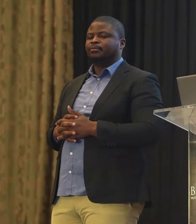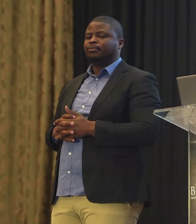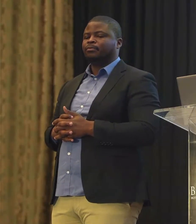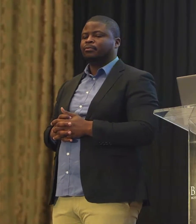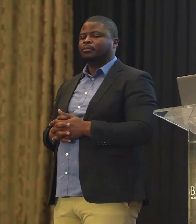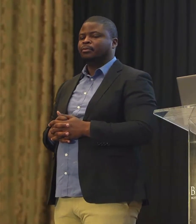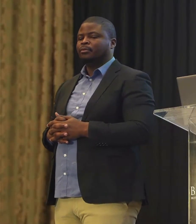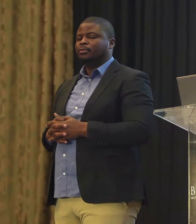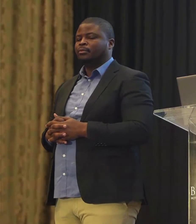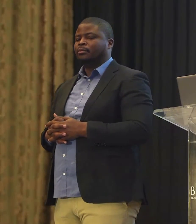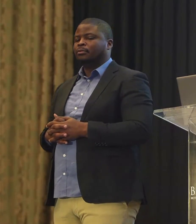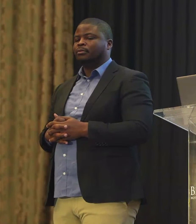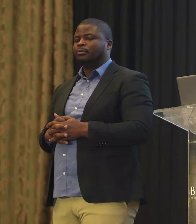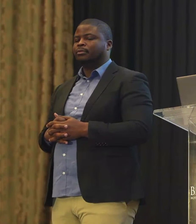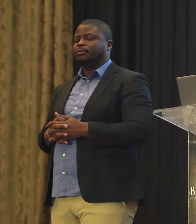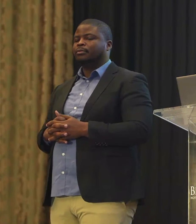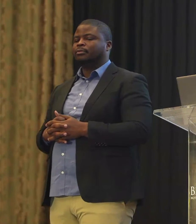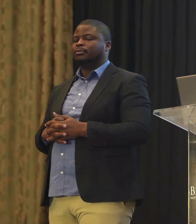Okay.